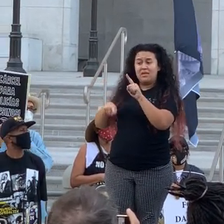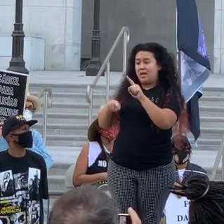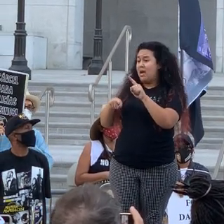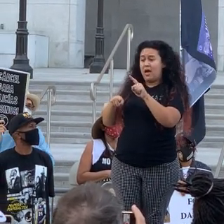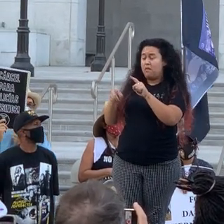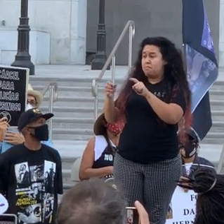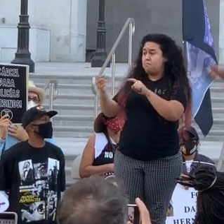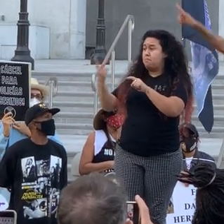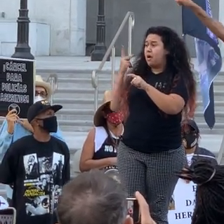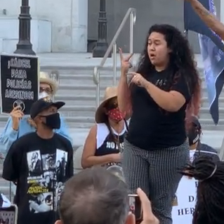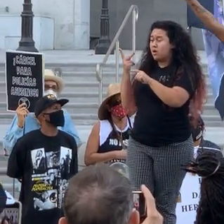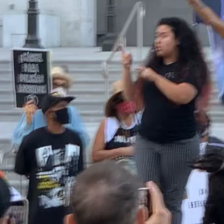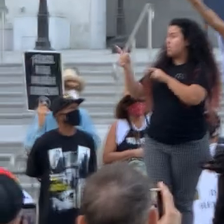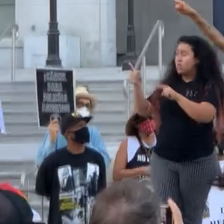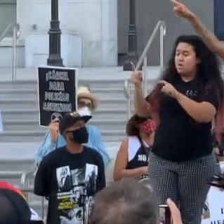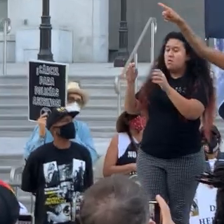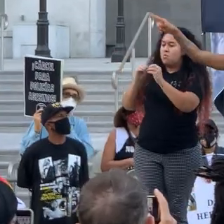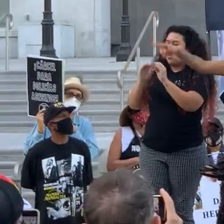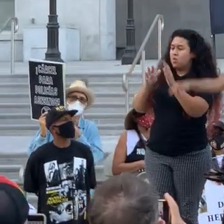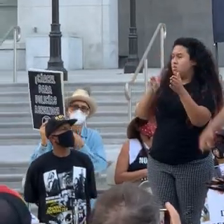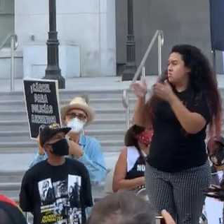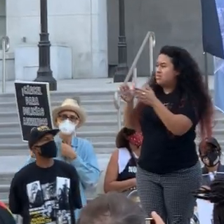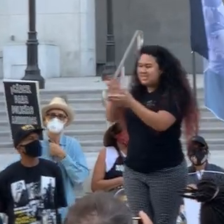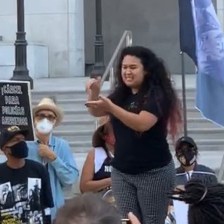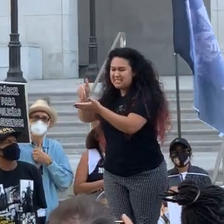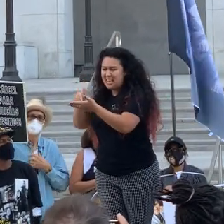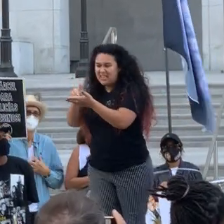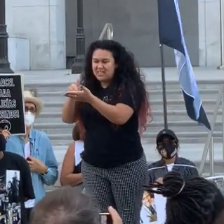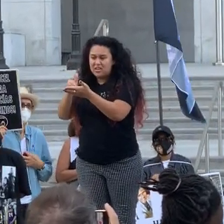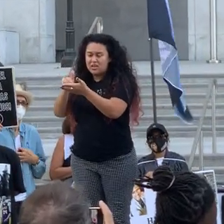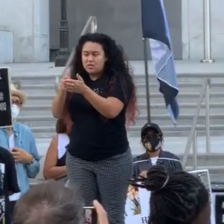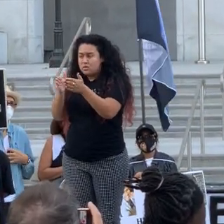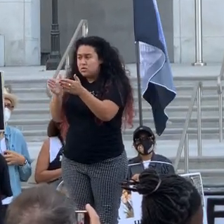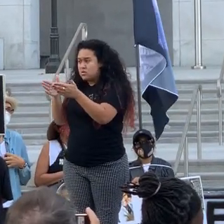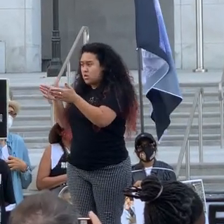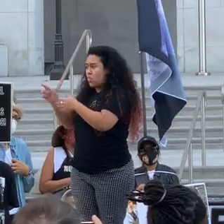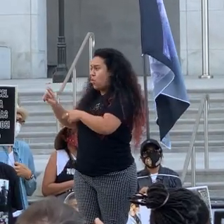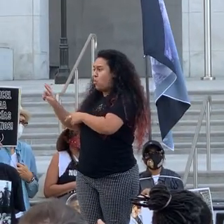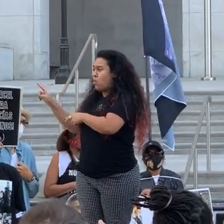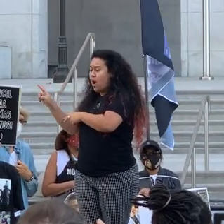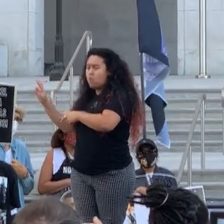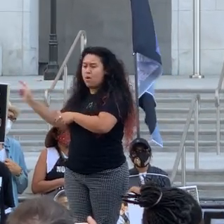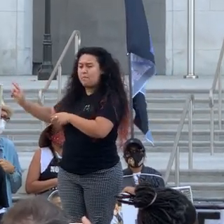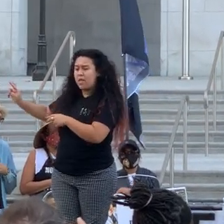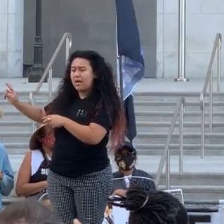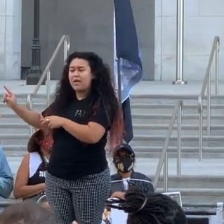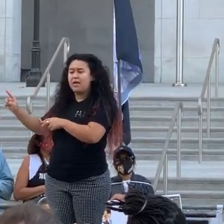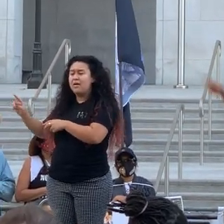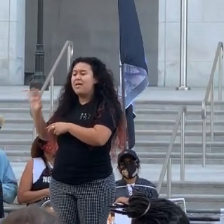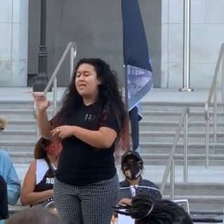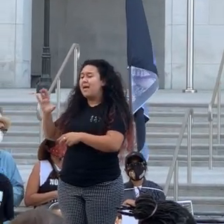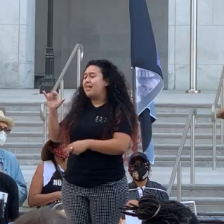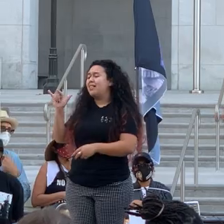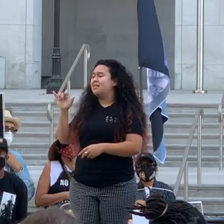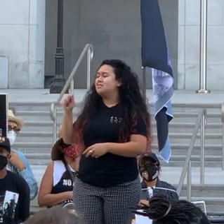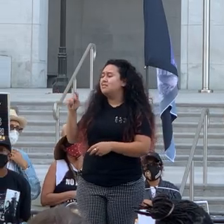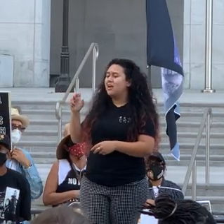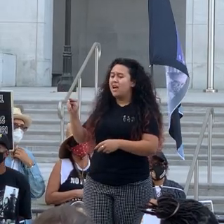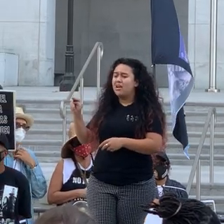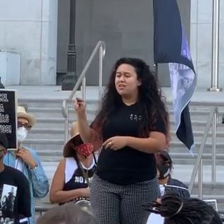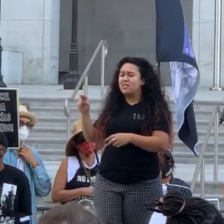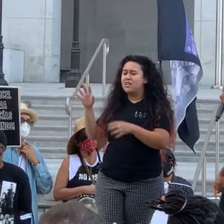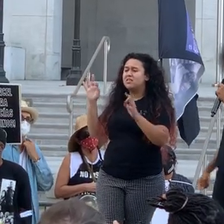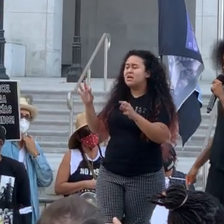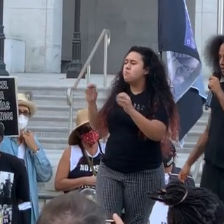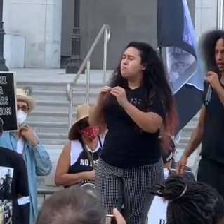from when they became centrist and then moved ever right was around the Clinton administration when they decided that they were going to be tougher on